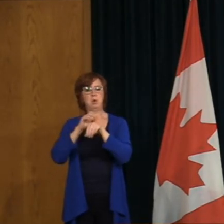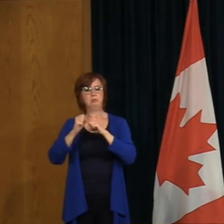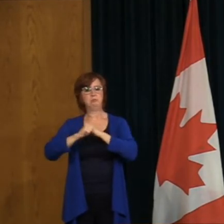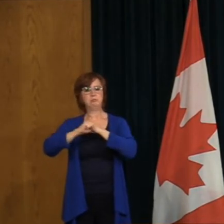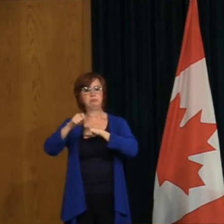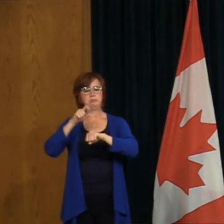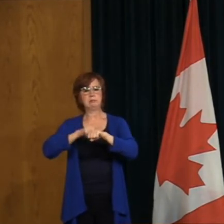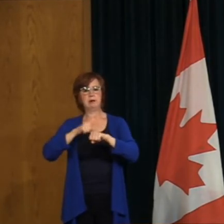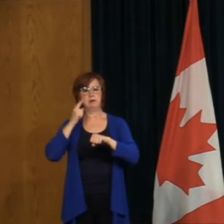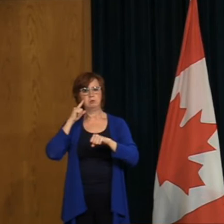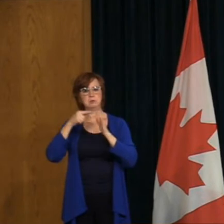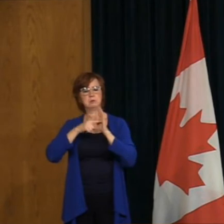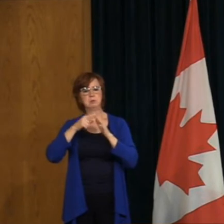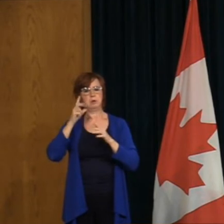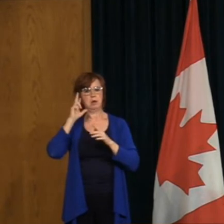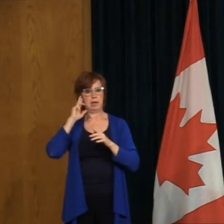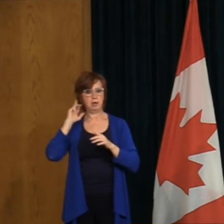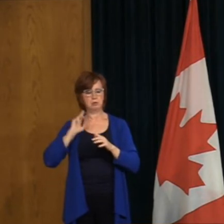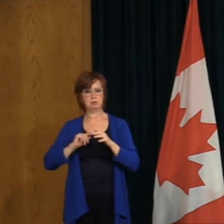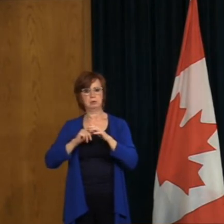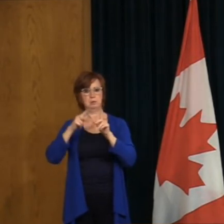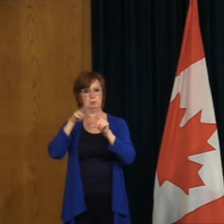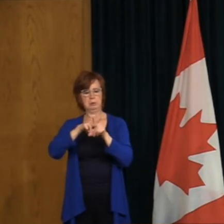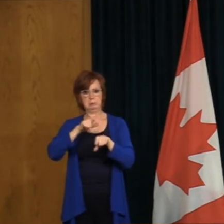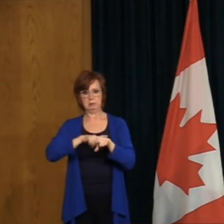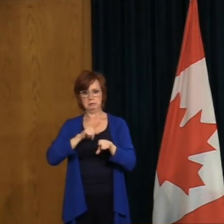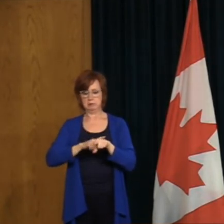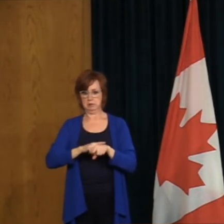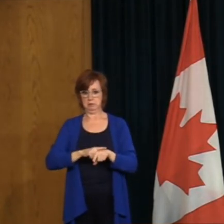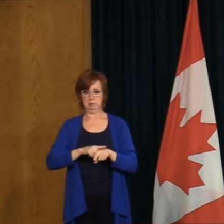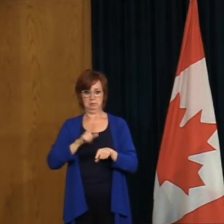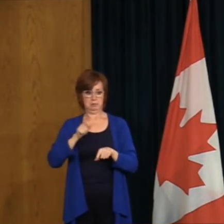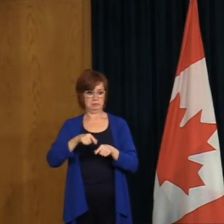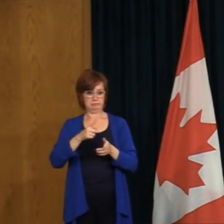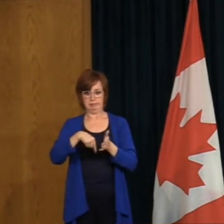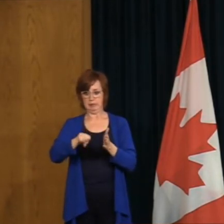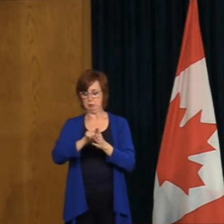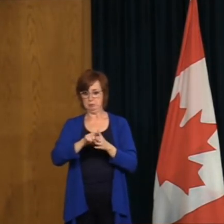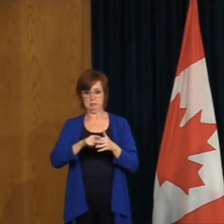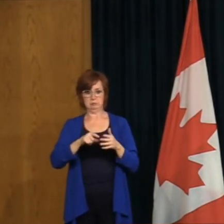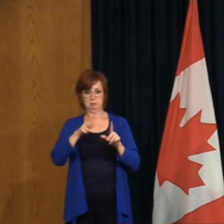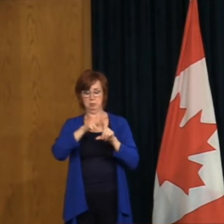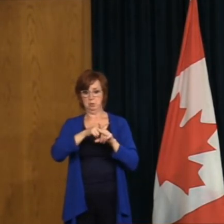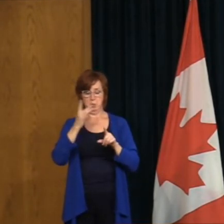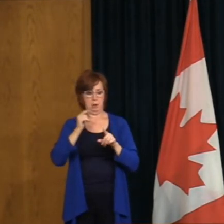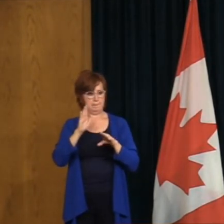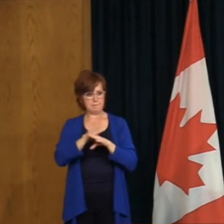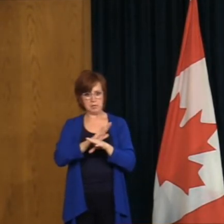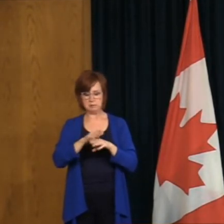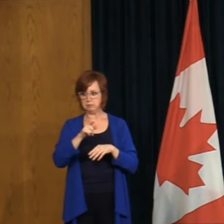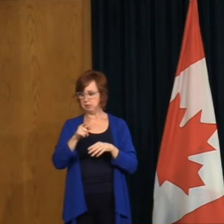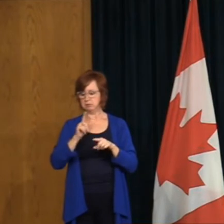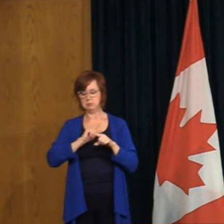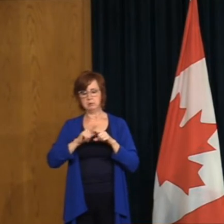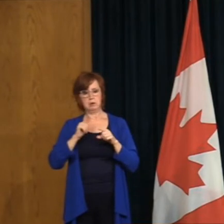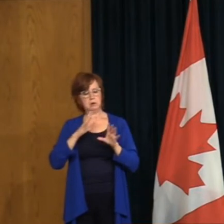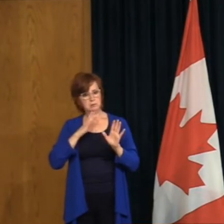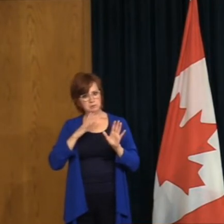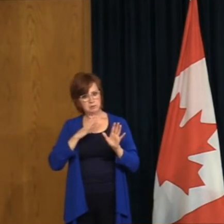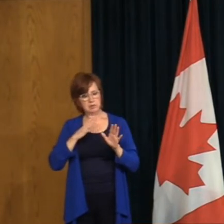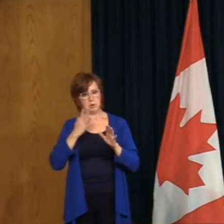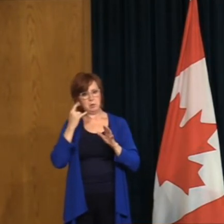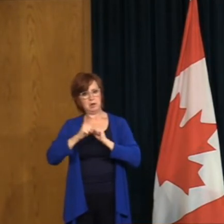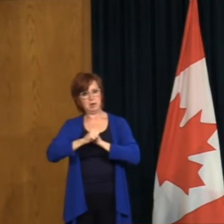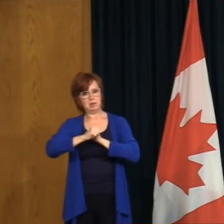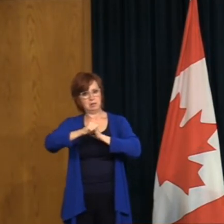getting a haircut, for example. And that's fine, but as long as these things happen in a way that are as safe as possible, and like the Premier said, there